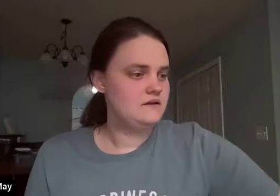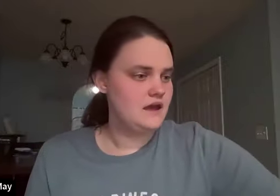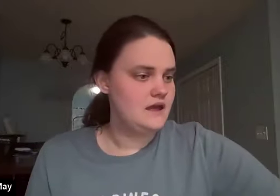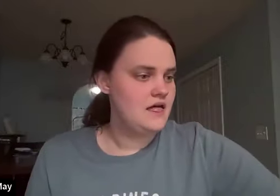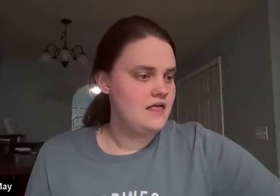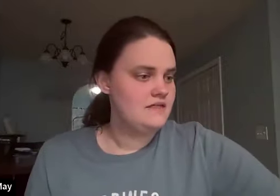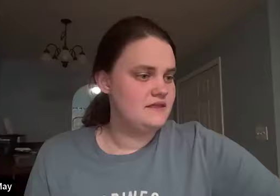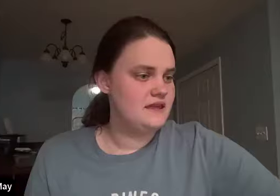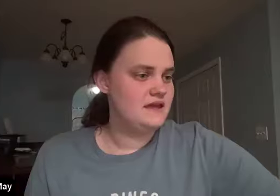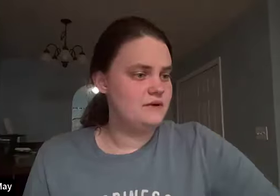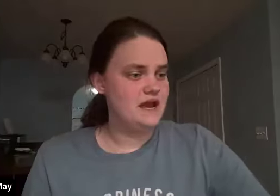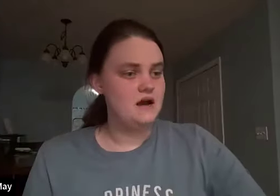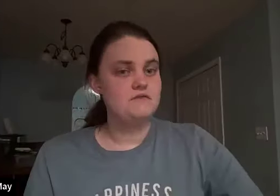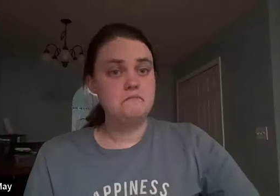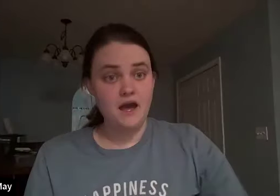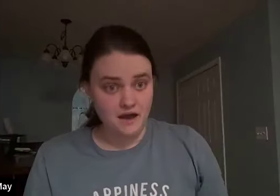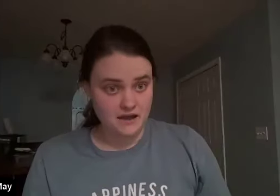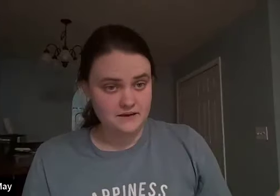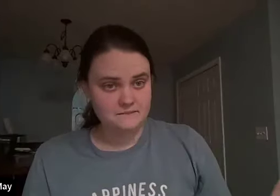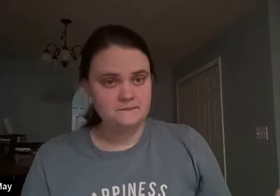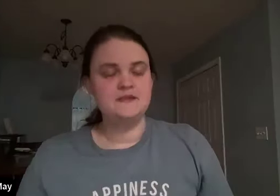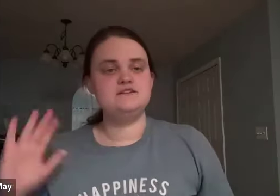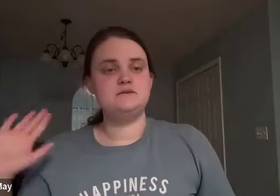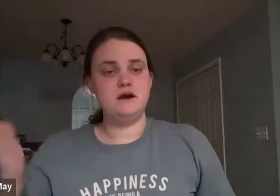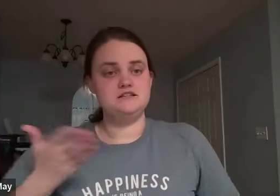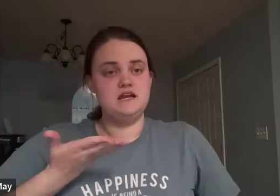Okay. Then we have pie. So